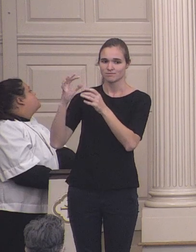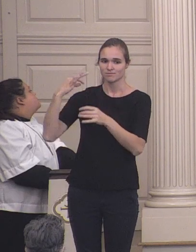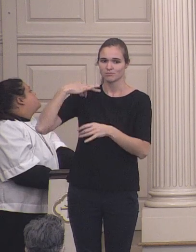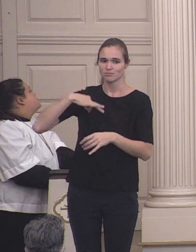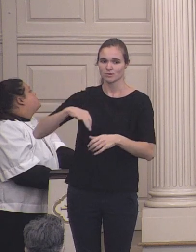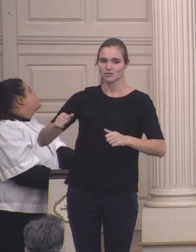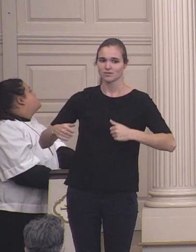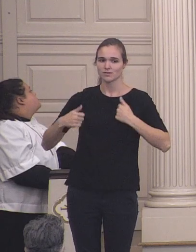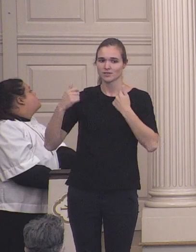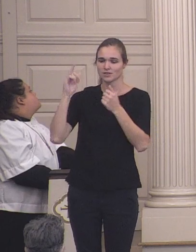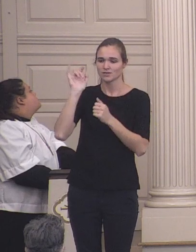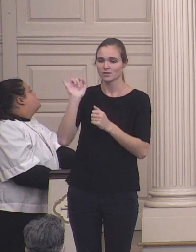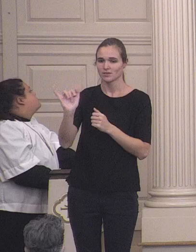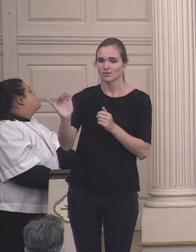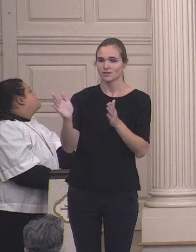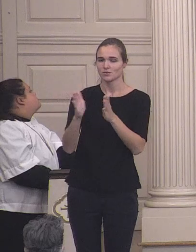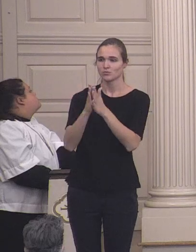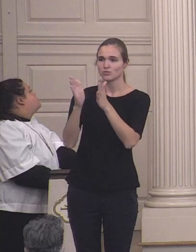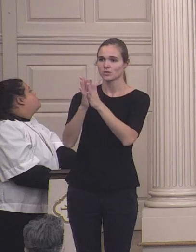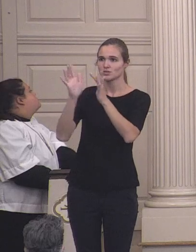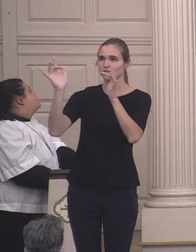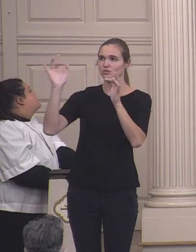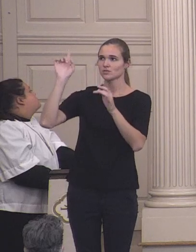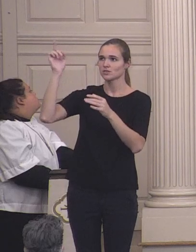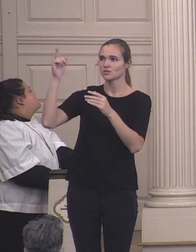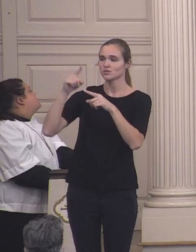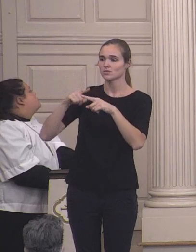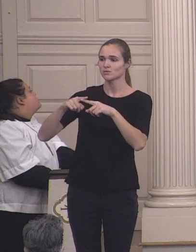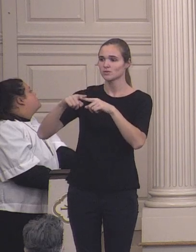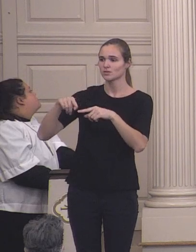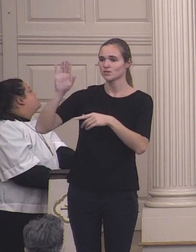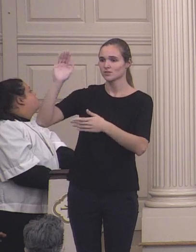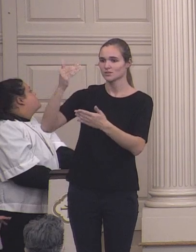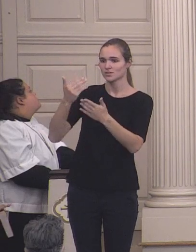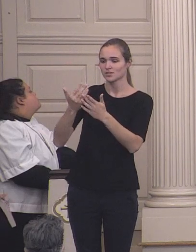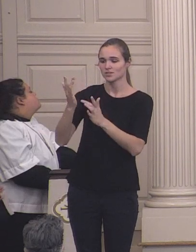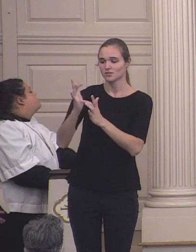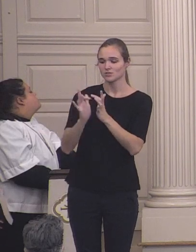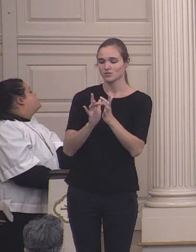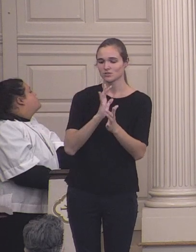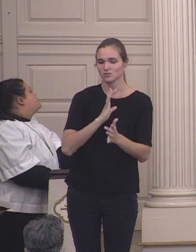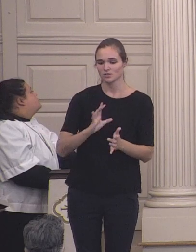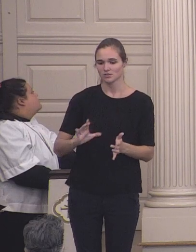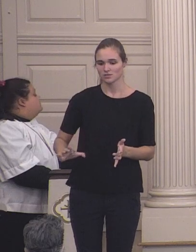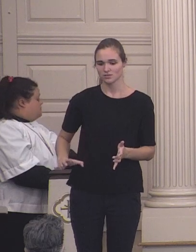glorify you through our Son, Jesus Christ.